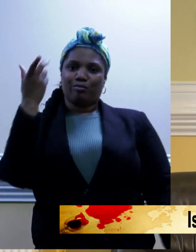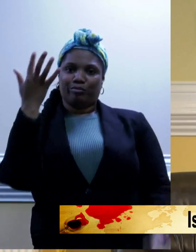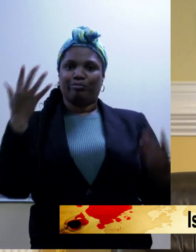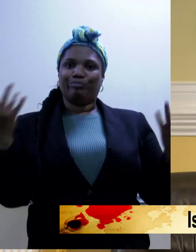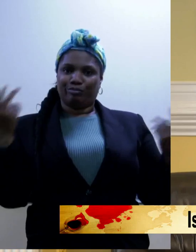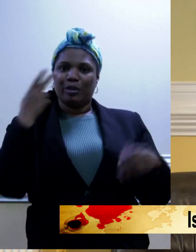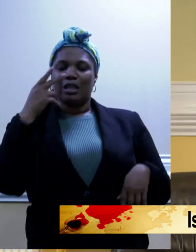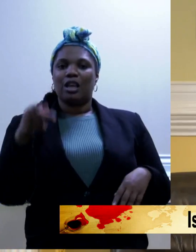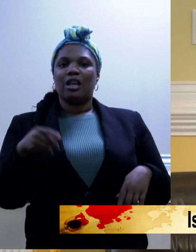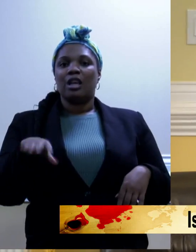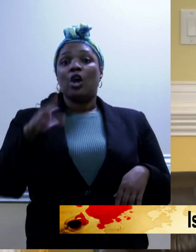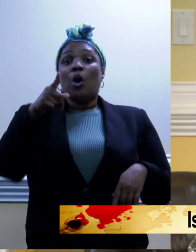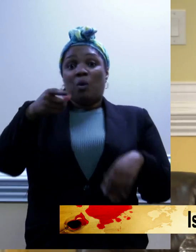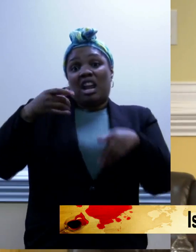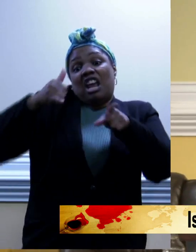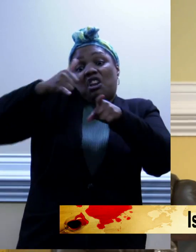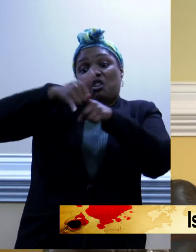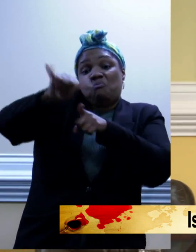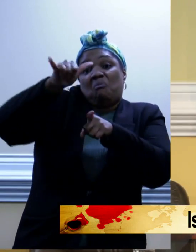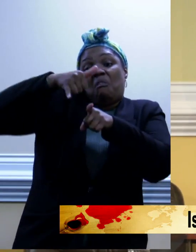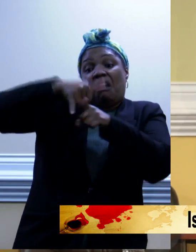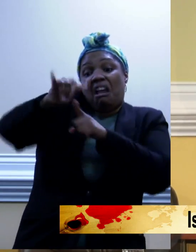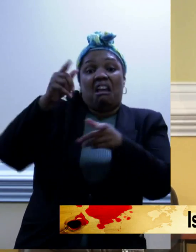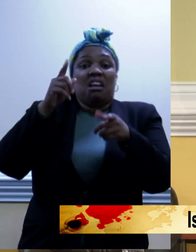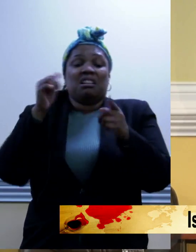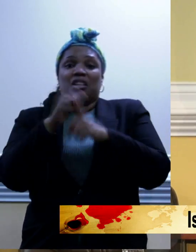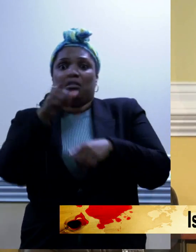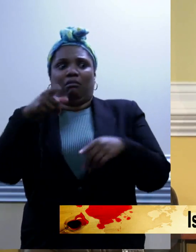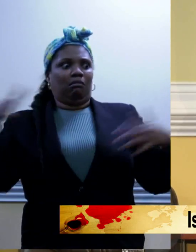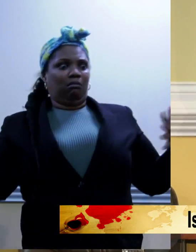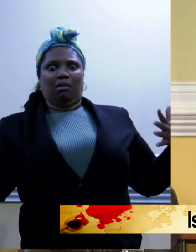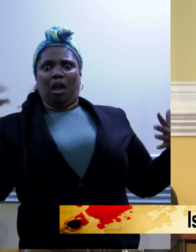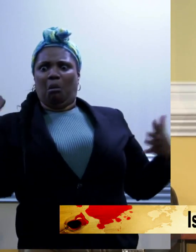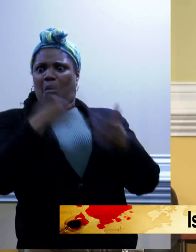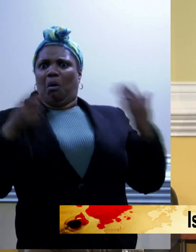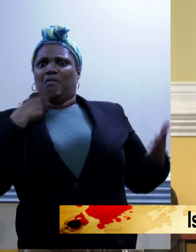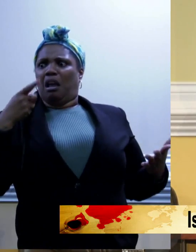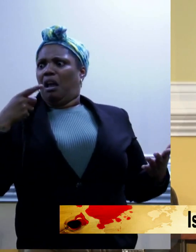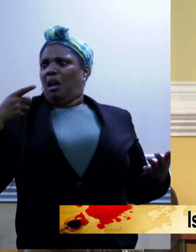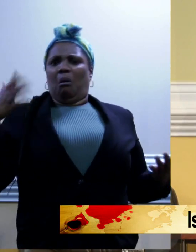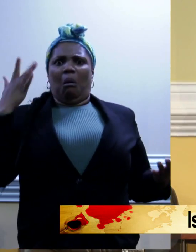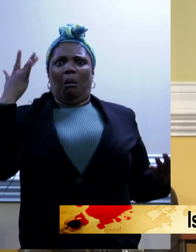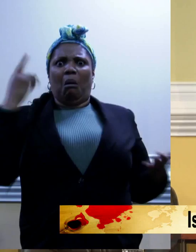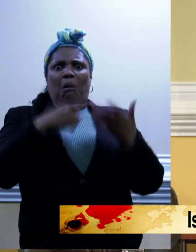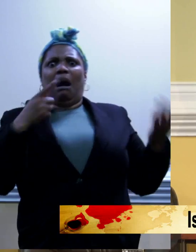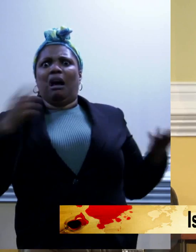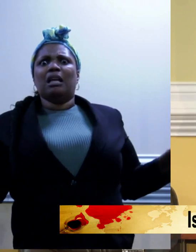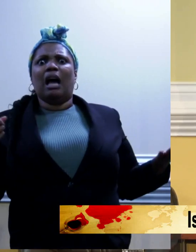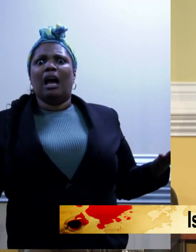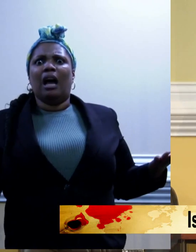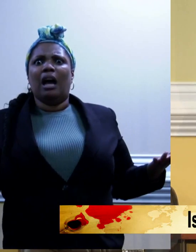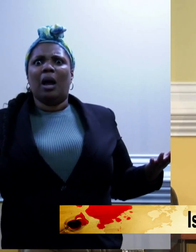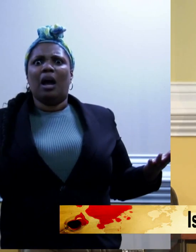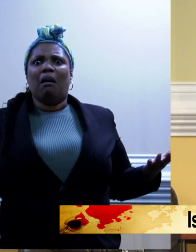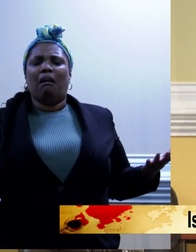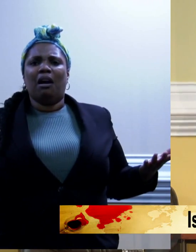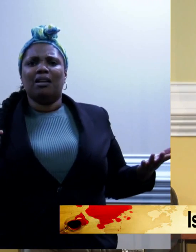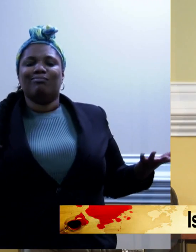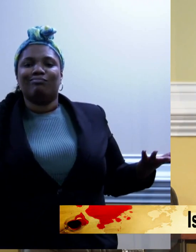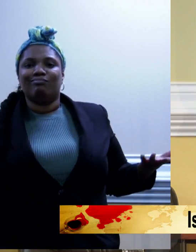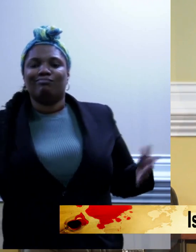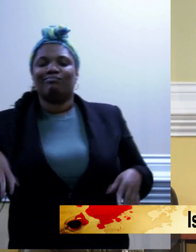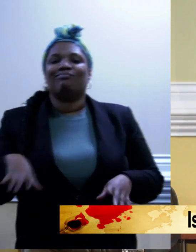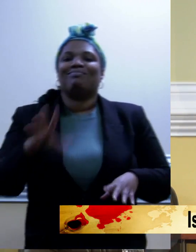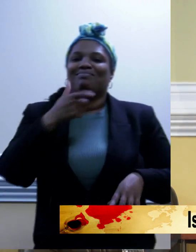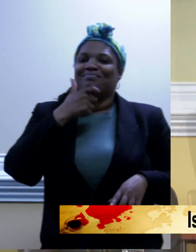When they get through expletive deleting you, you're going to think of you says, mama, smoke cigars. But go ahead and